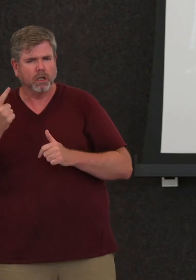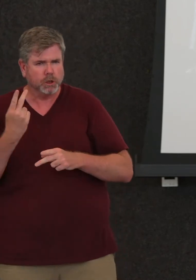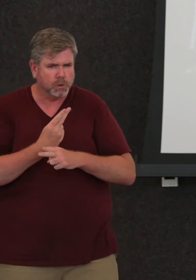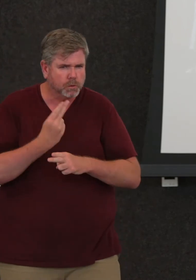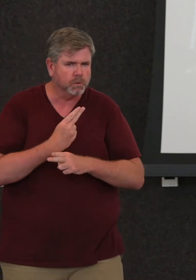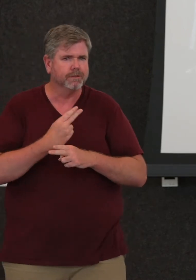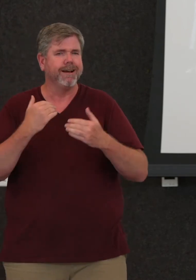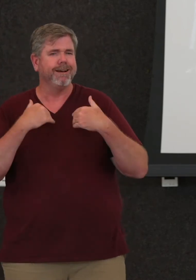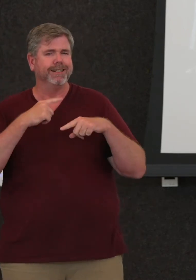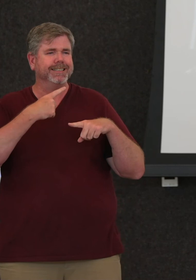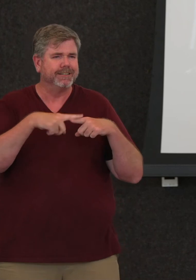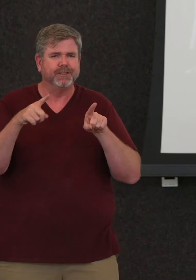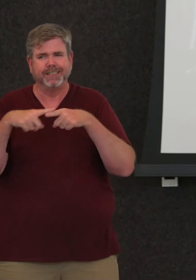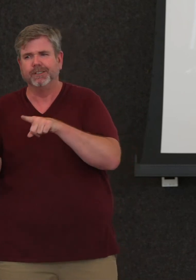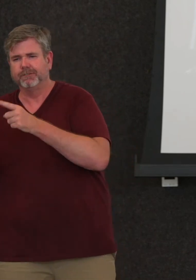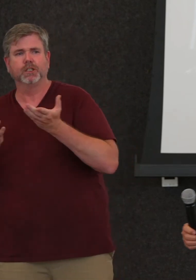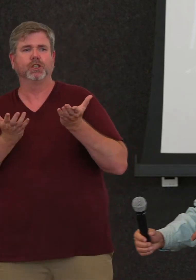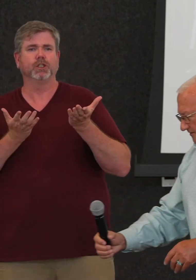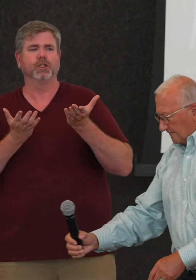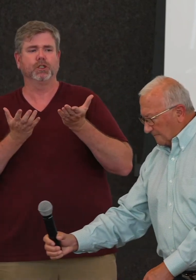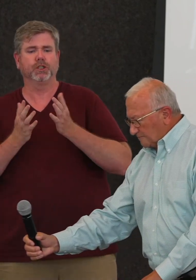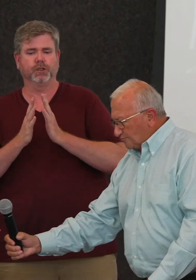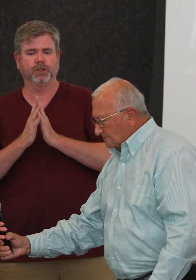available. So just keep that in mind.